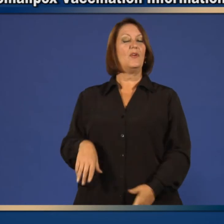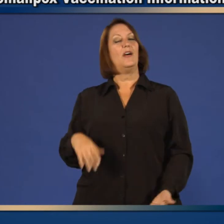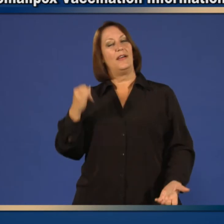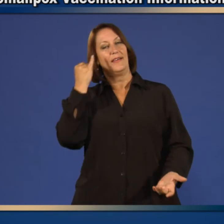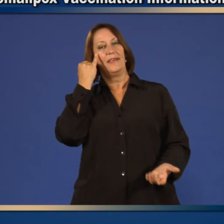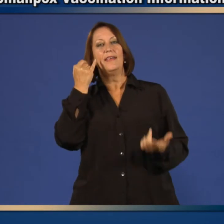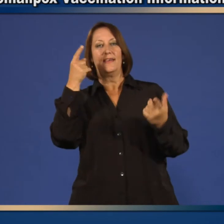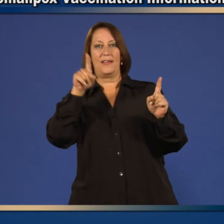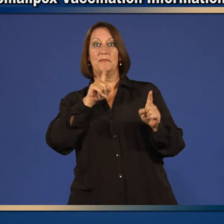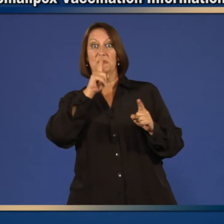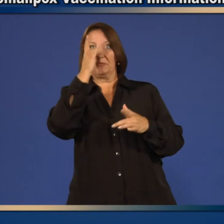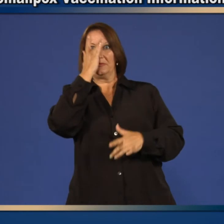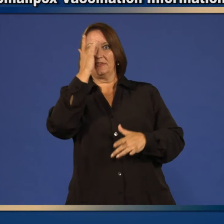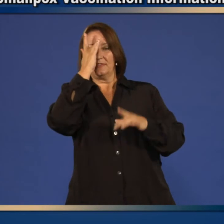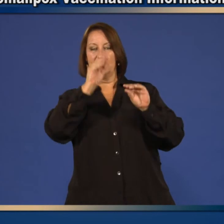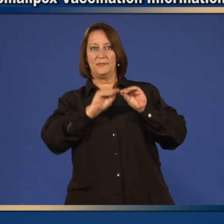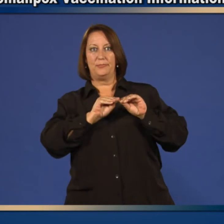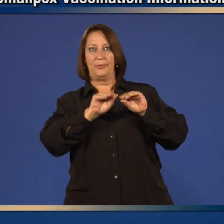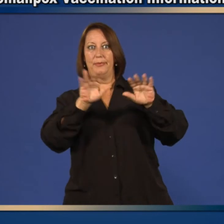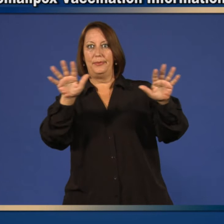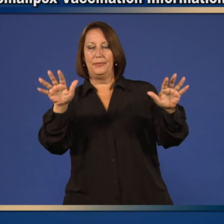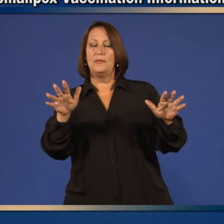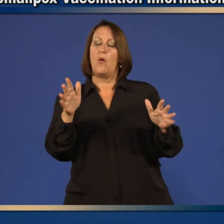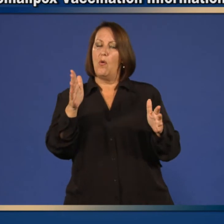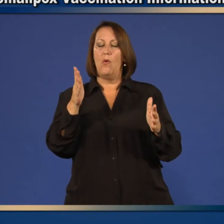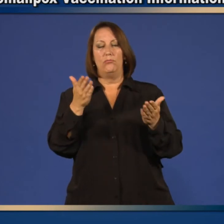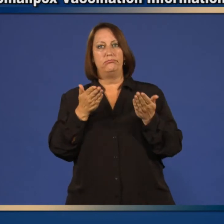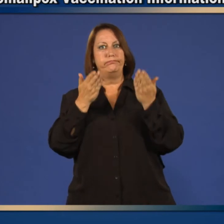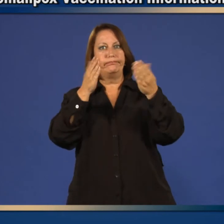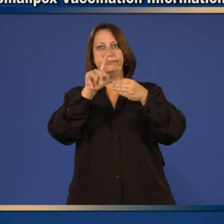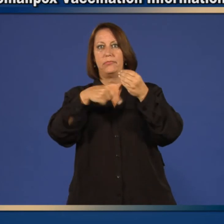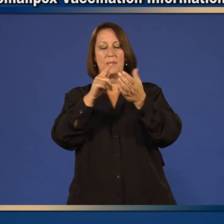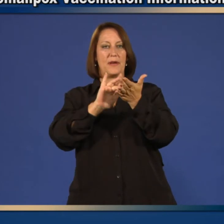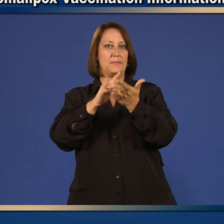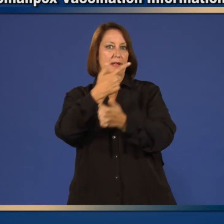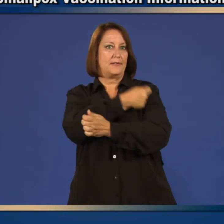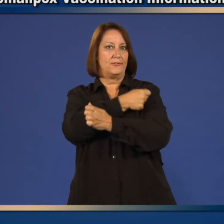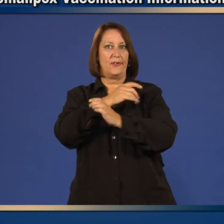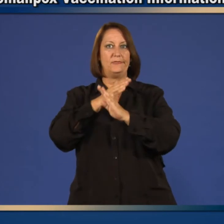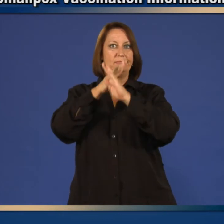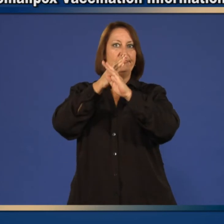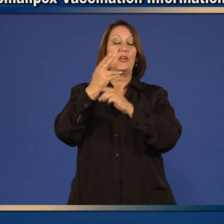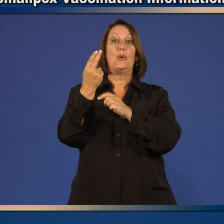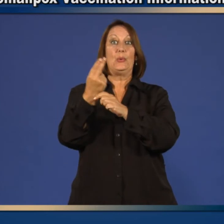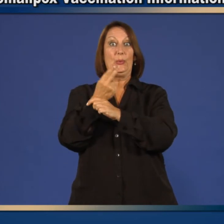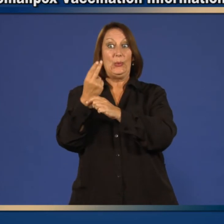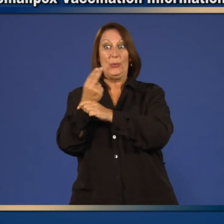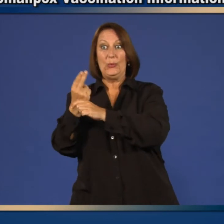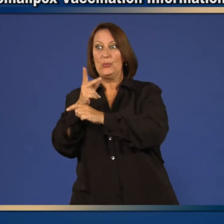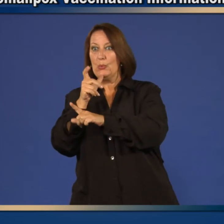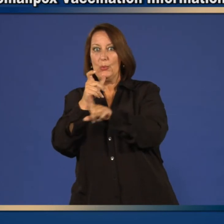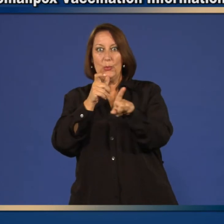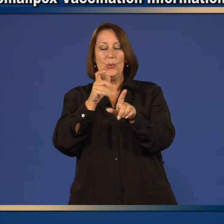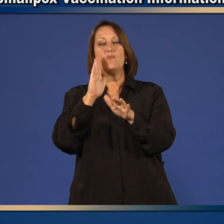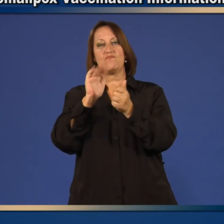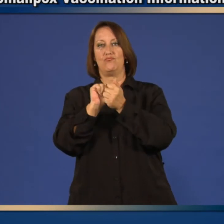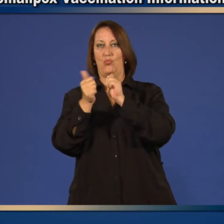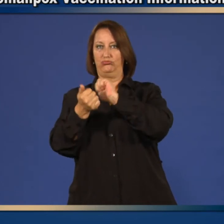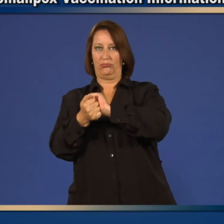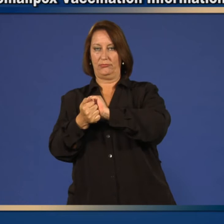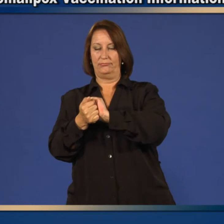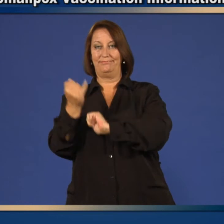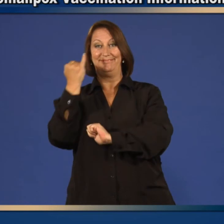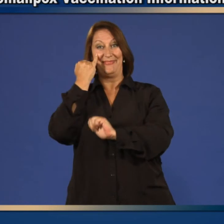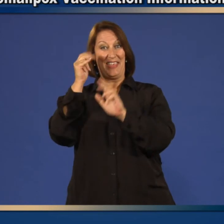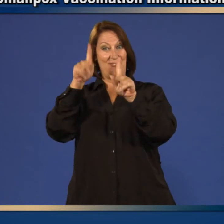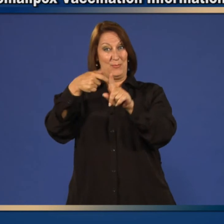If there is a smallpox outbreak, recommendations on who should get vaccinated will change.